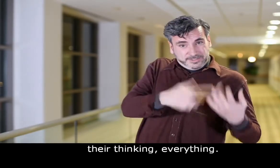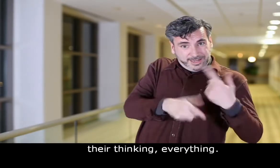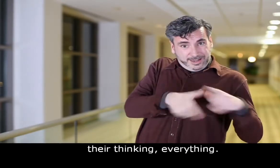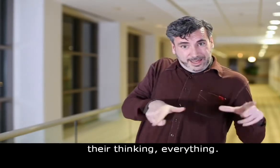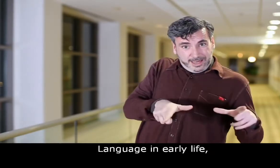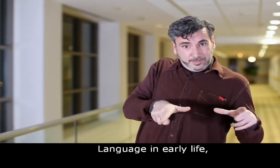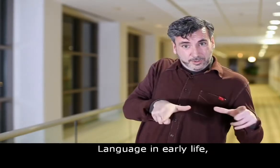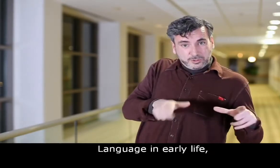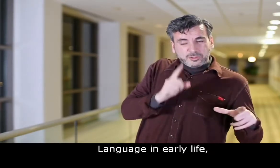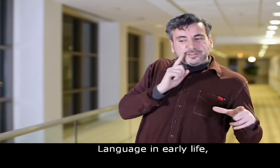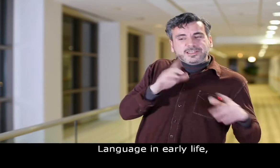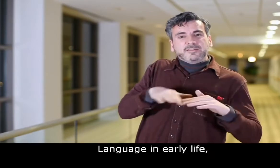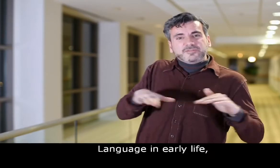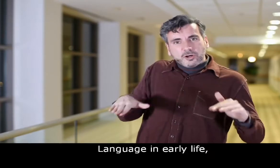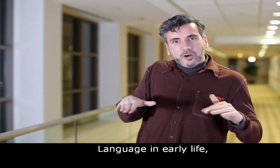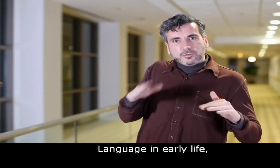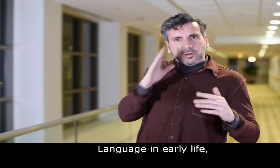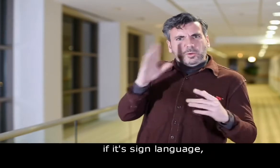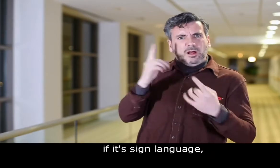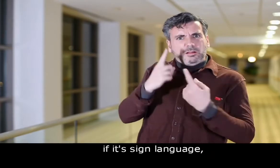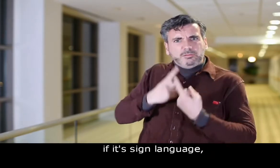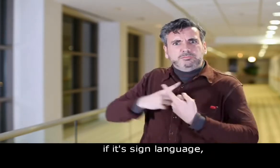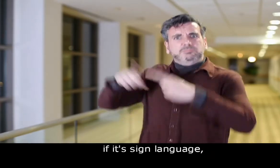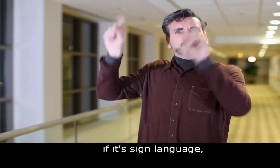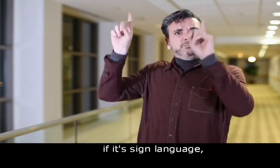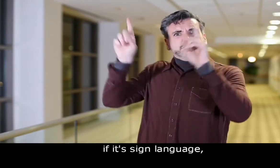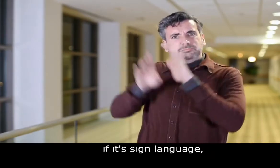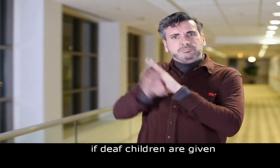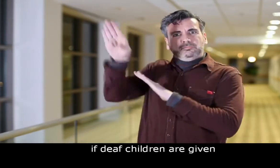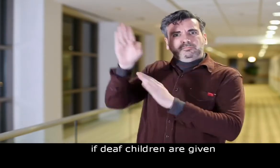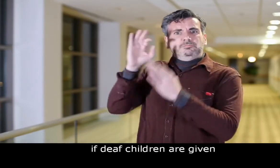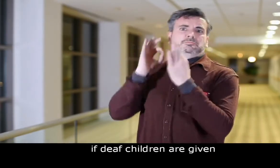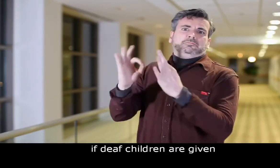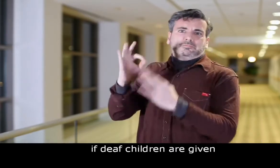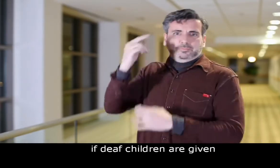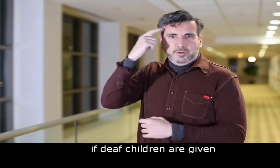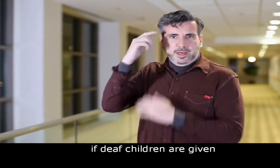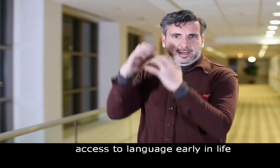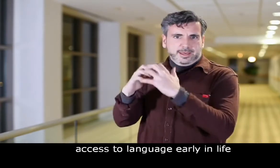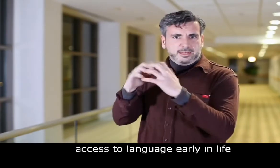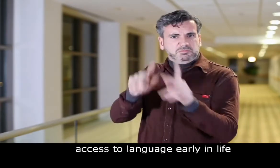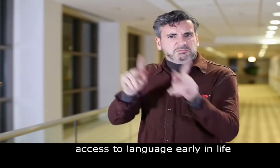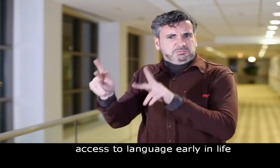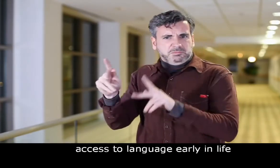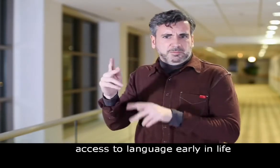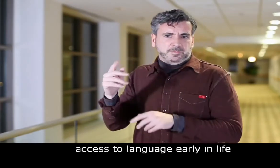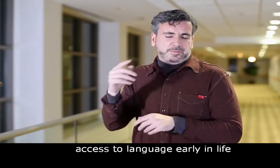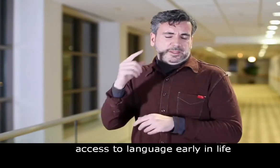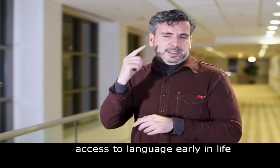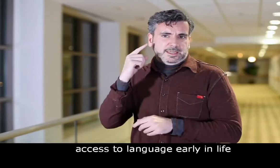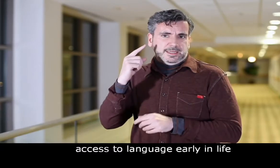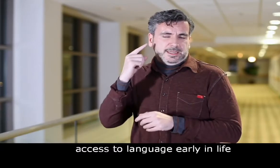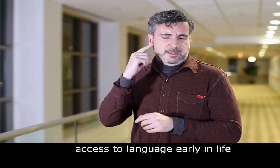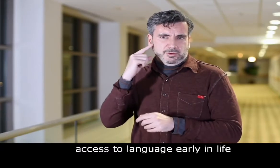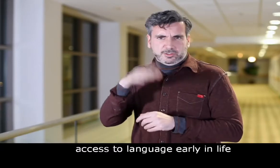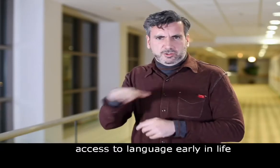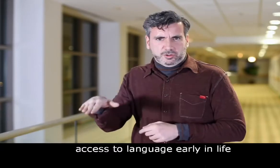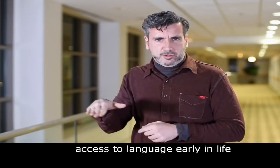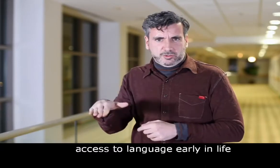Language in early life, if it's sign language, if deaf children are given access to language early in life,